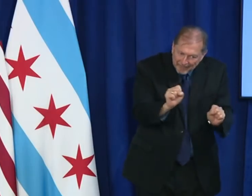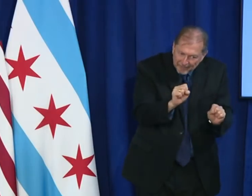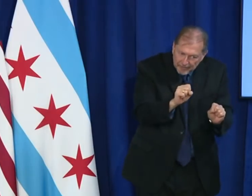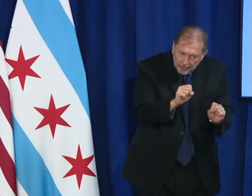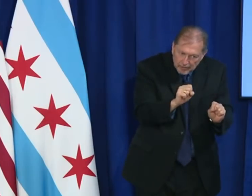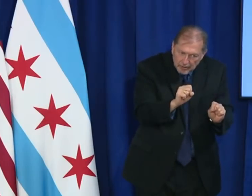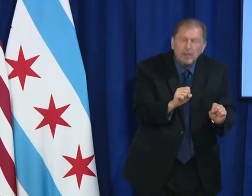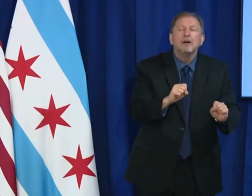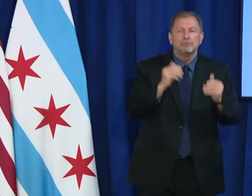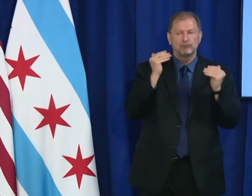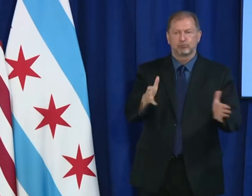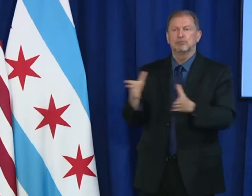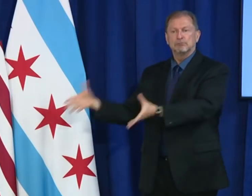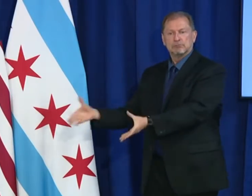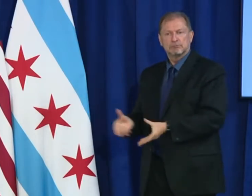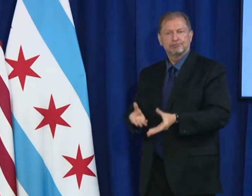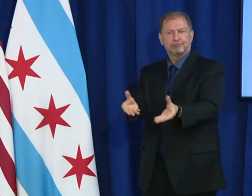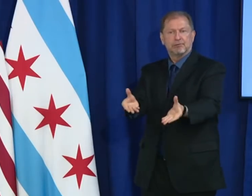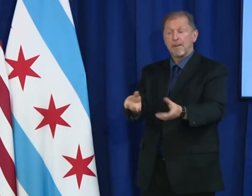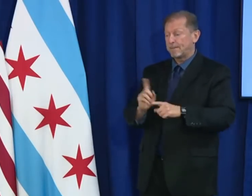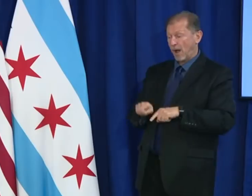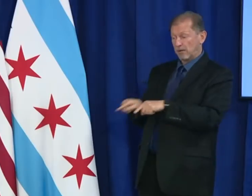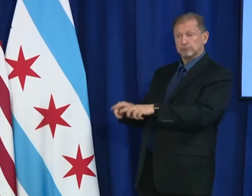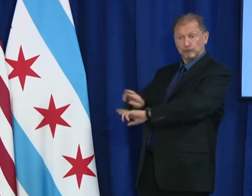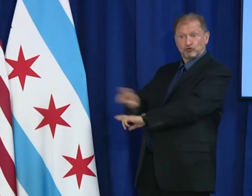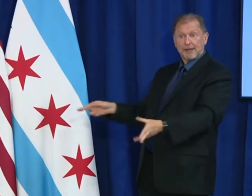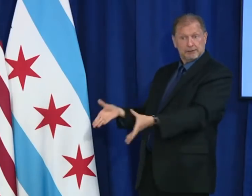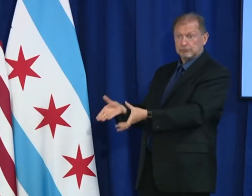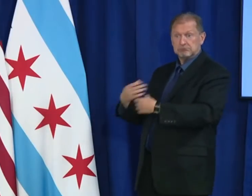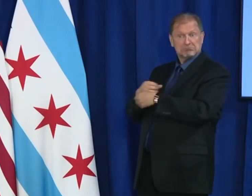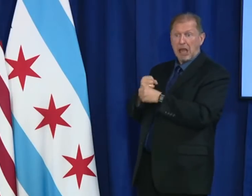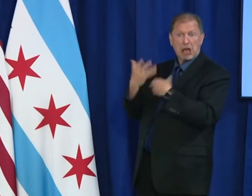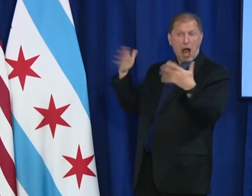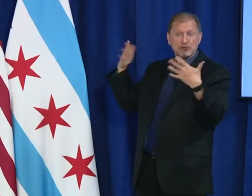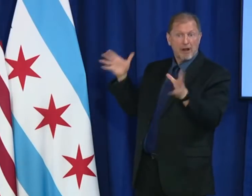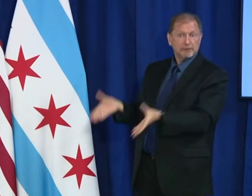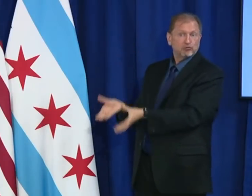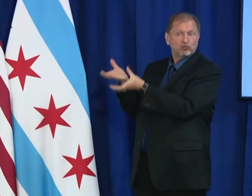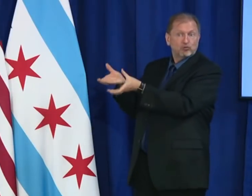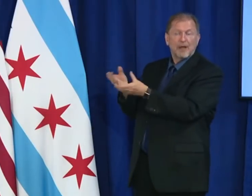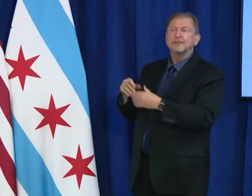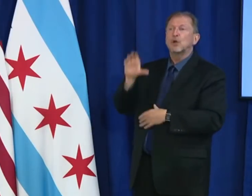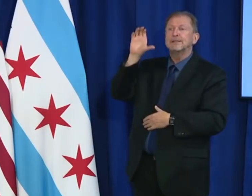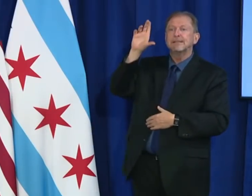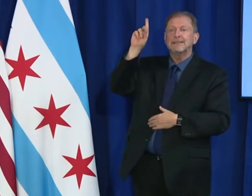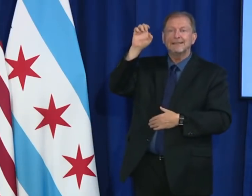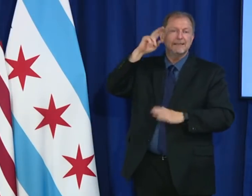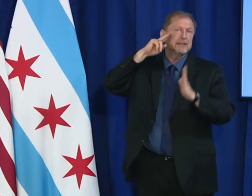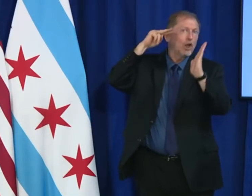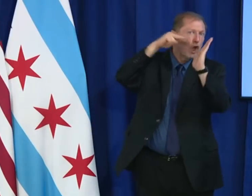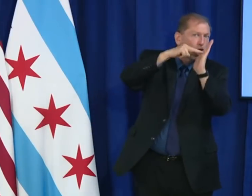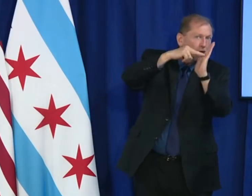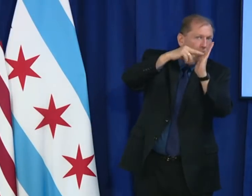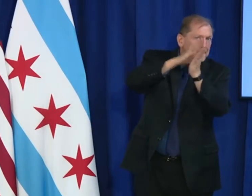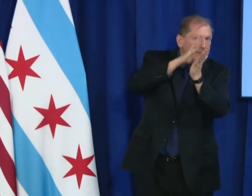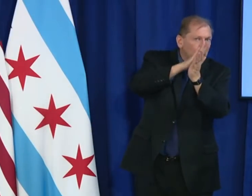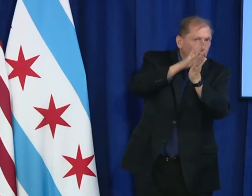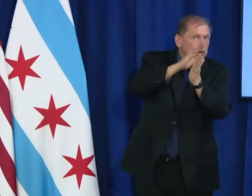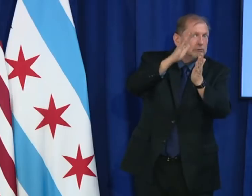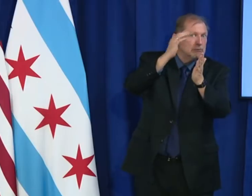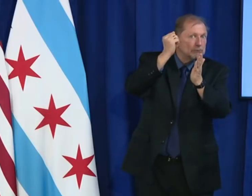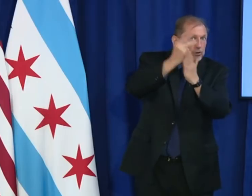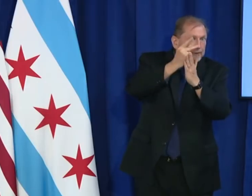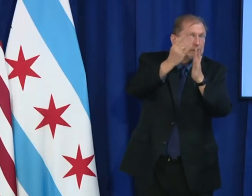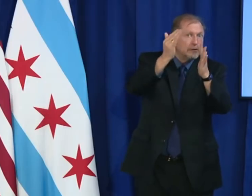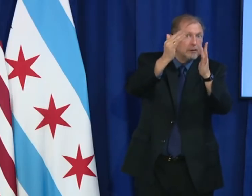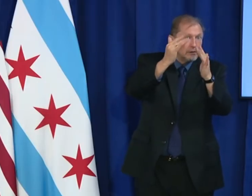looks good. But assuming that that's there, once the approval is done, the CDC has taken a look, we would anticipate to probably be